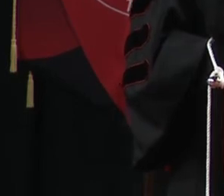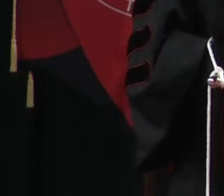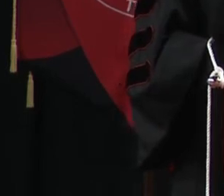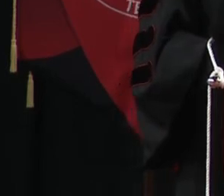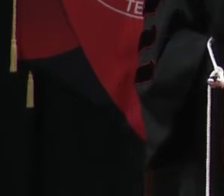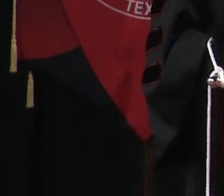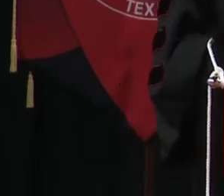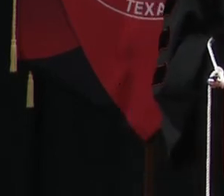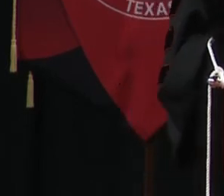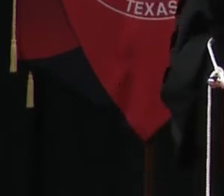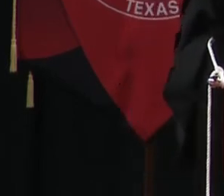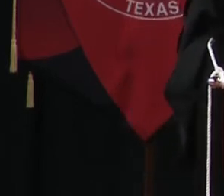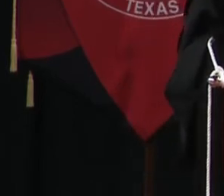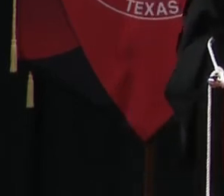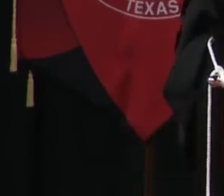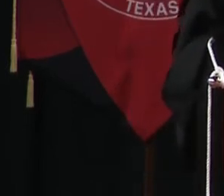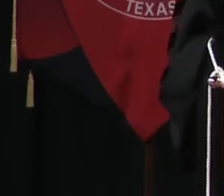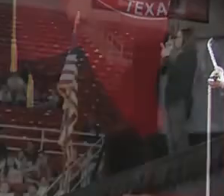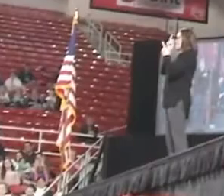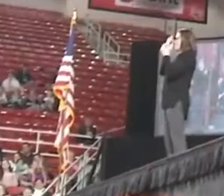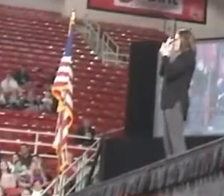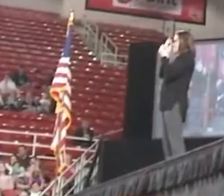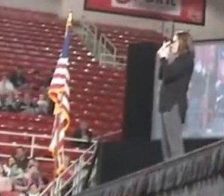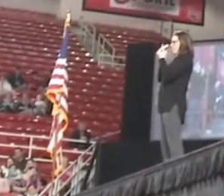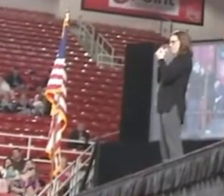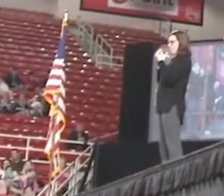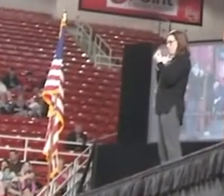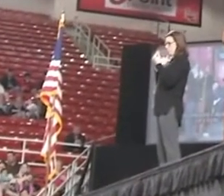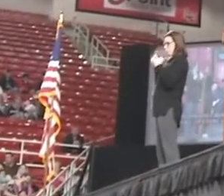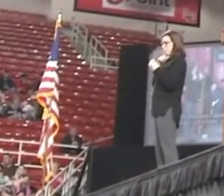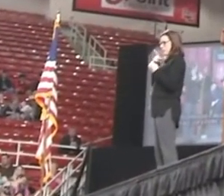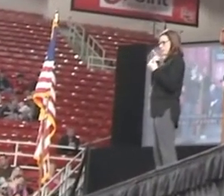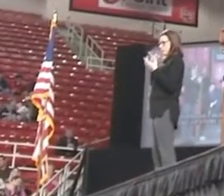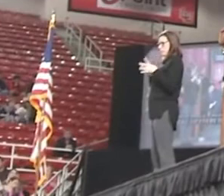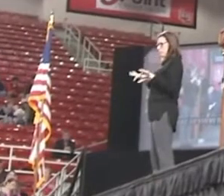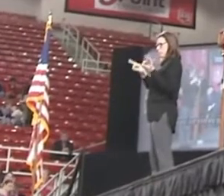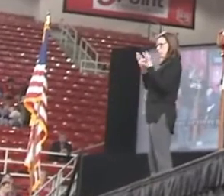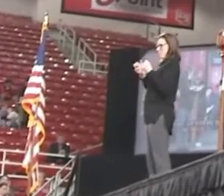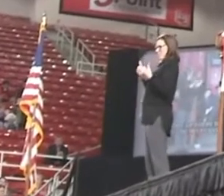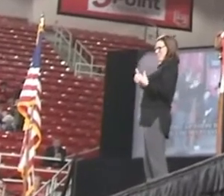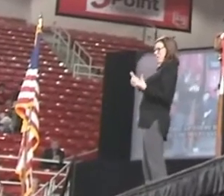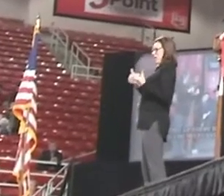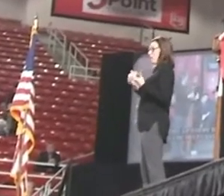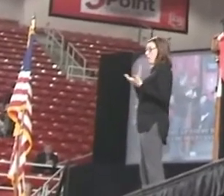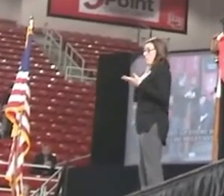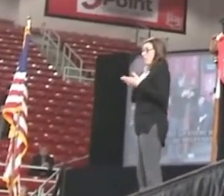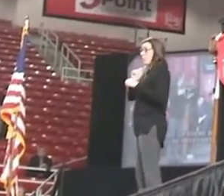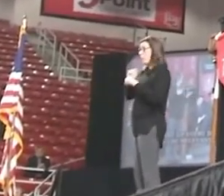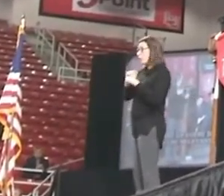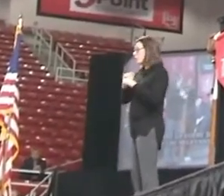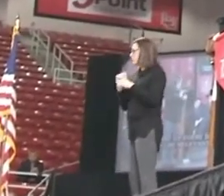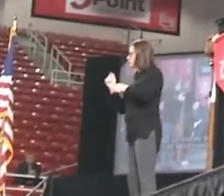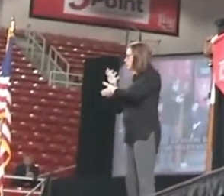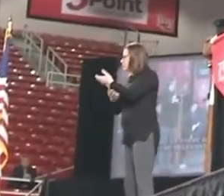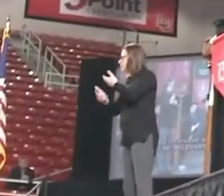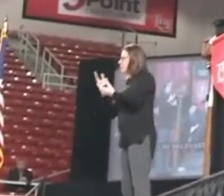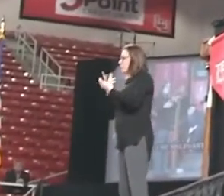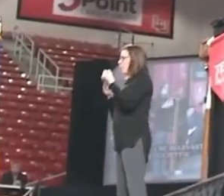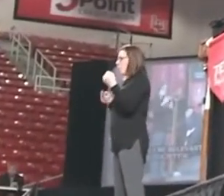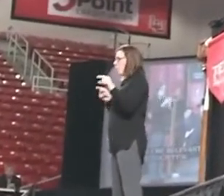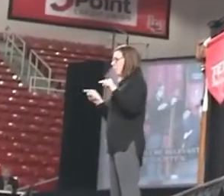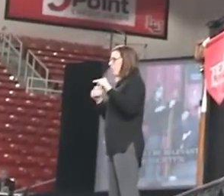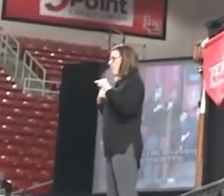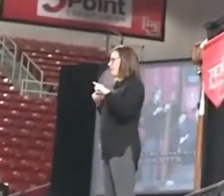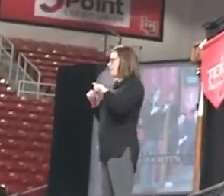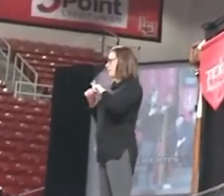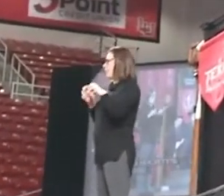I woke up every day asking myself, how can I be relevant in both my work and in society? When you get those opportunities to go